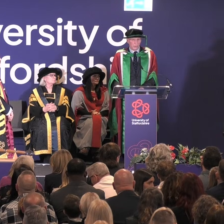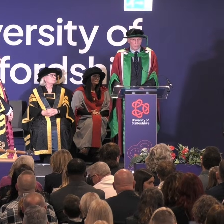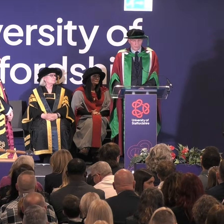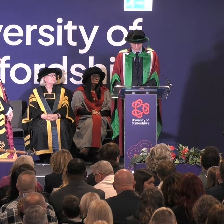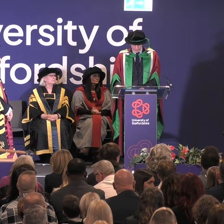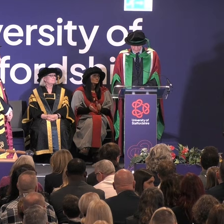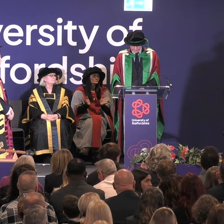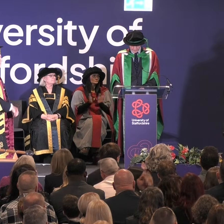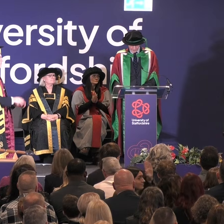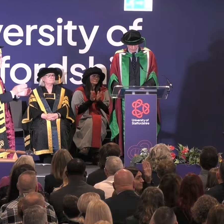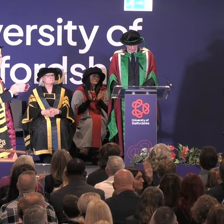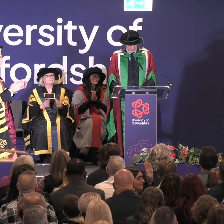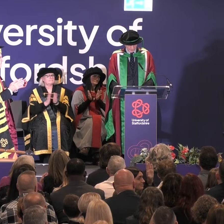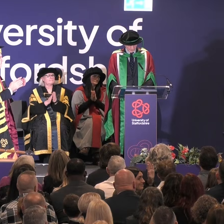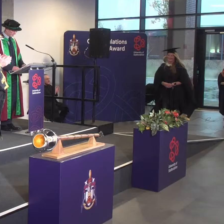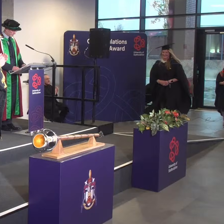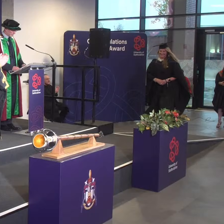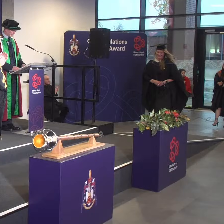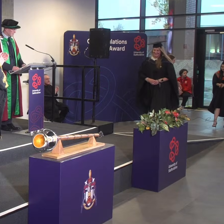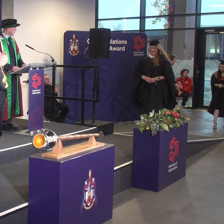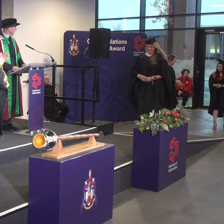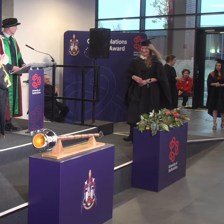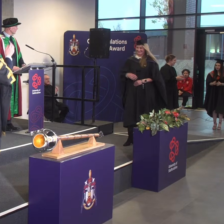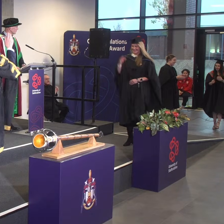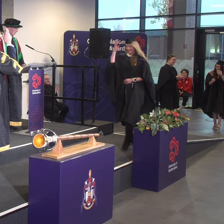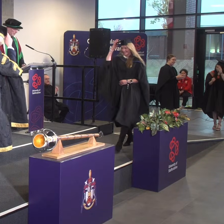Victoria Orford.